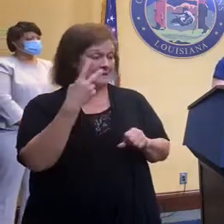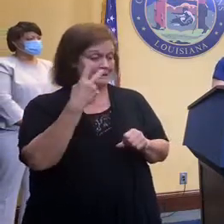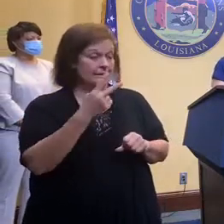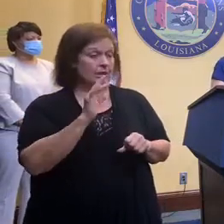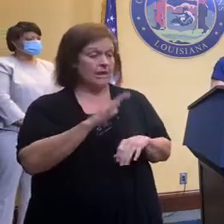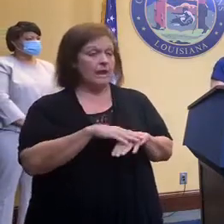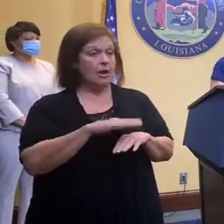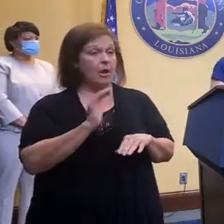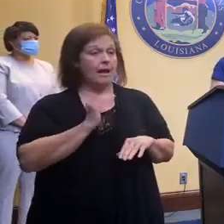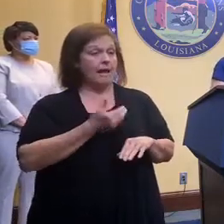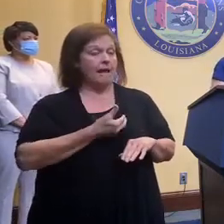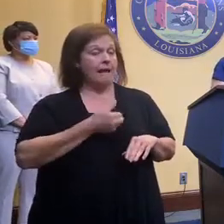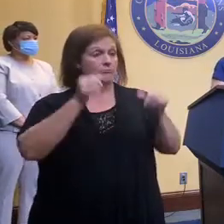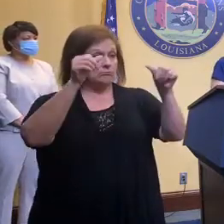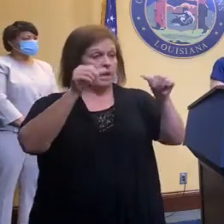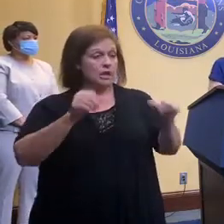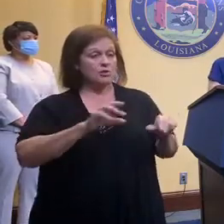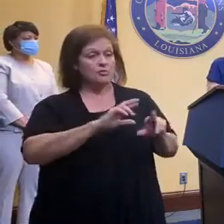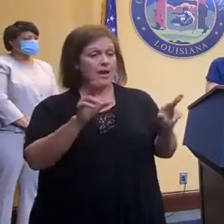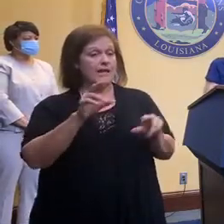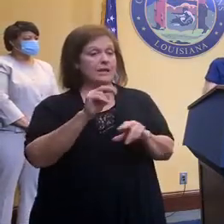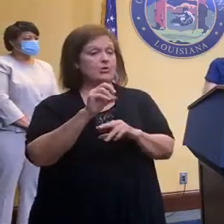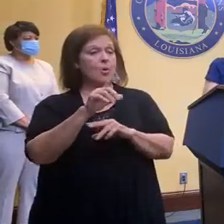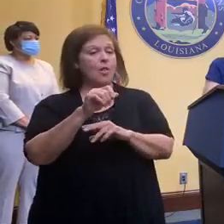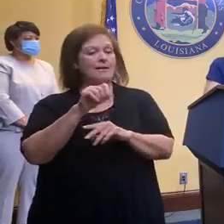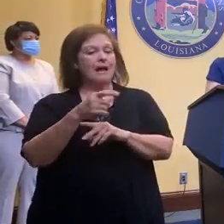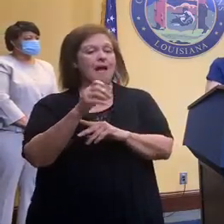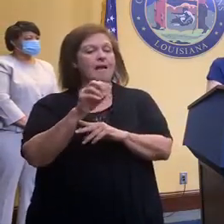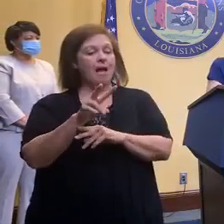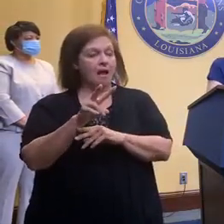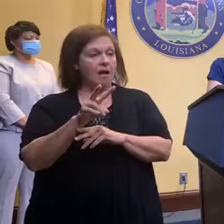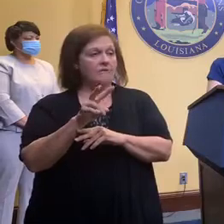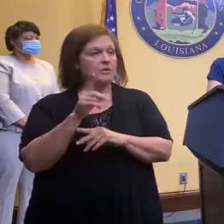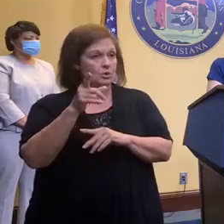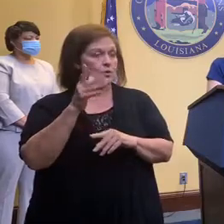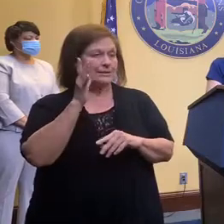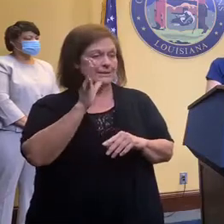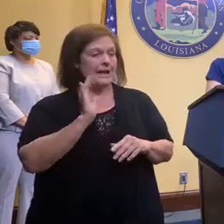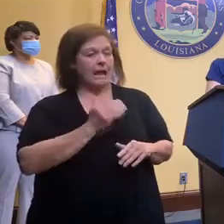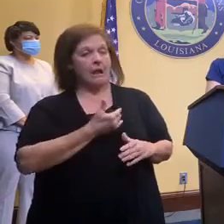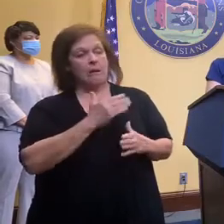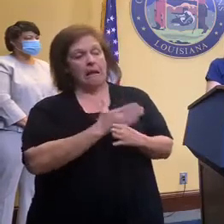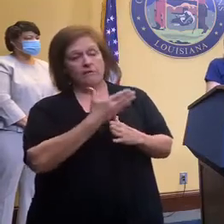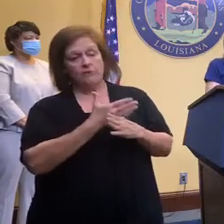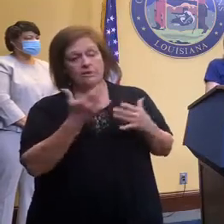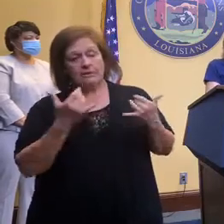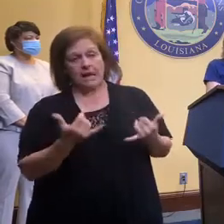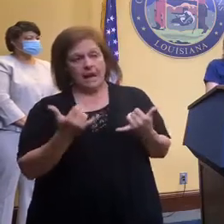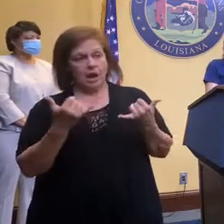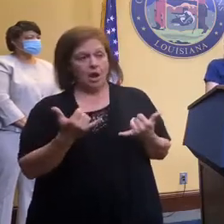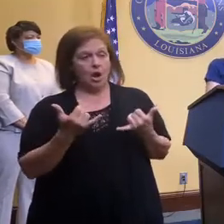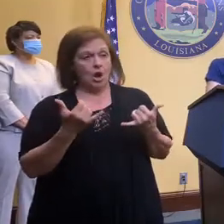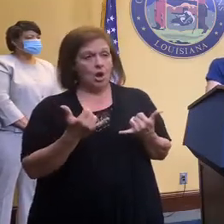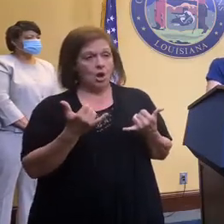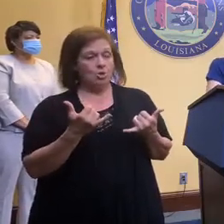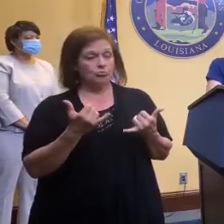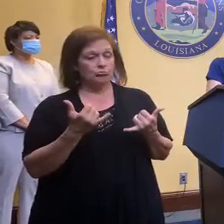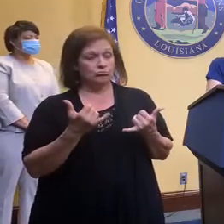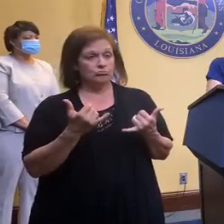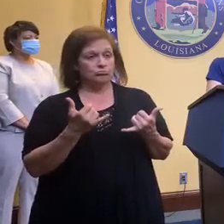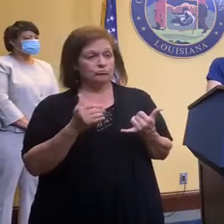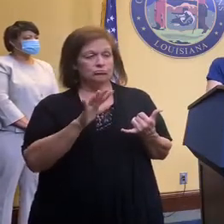our milestone dashboard at ready.nola.gov, our rolling average of new cases, that's one of our first